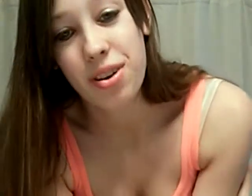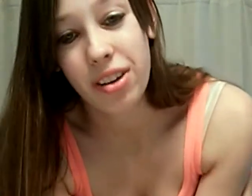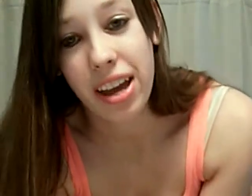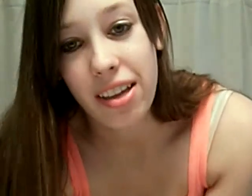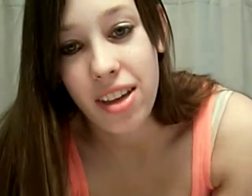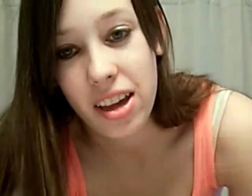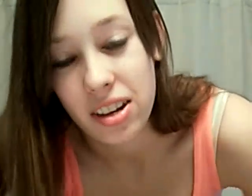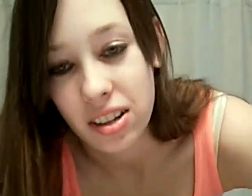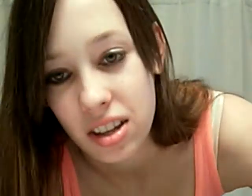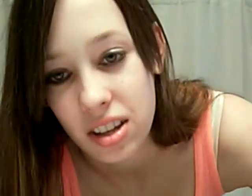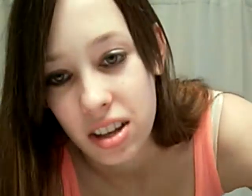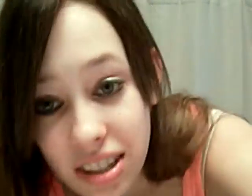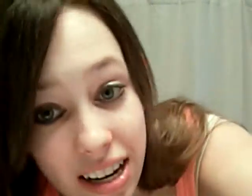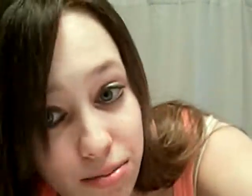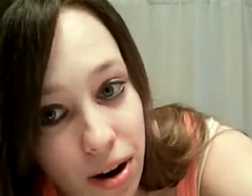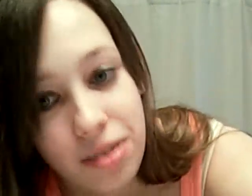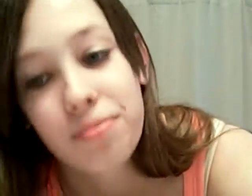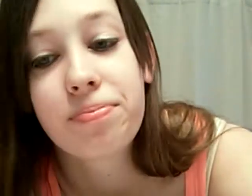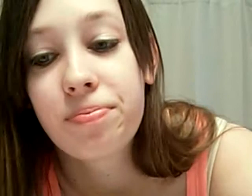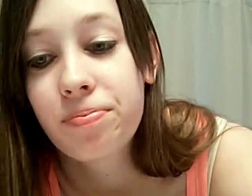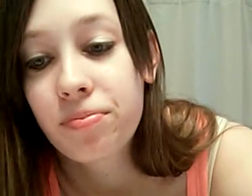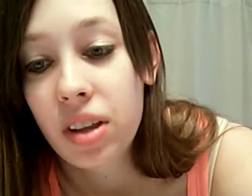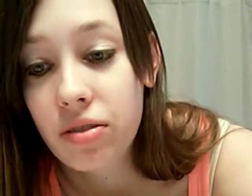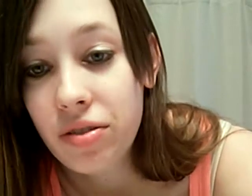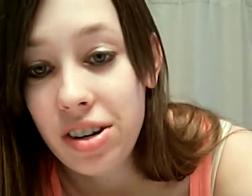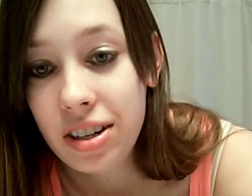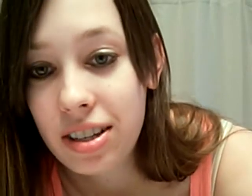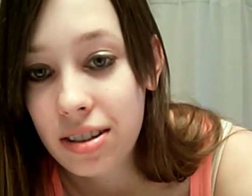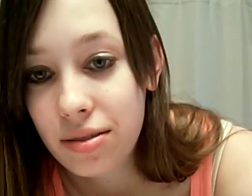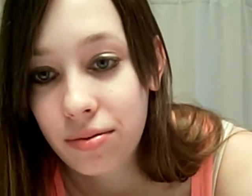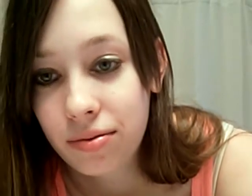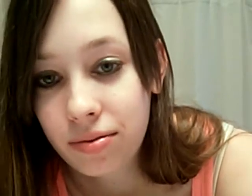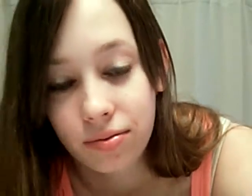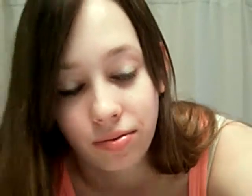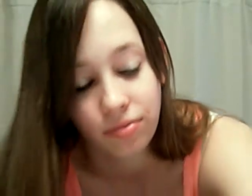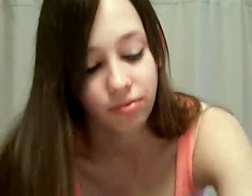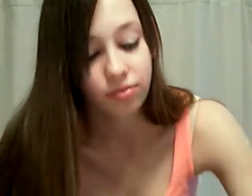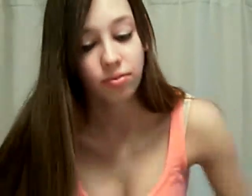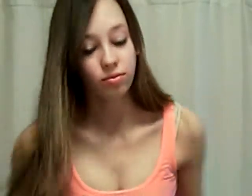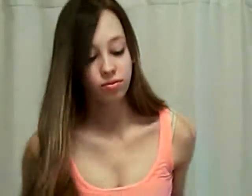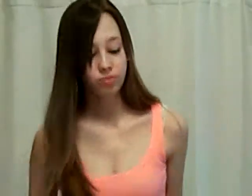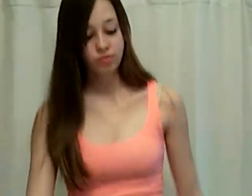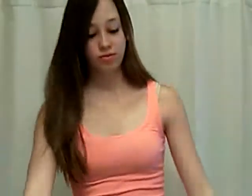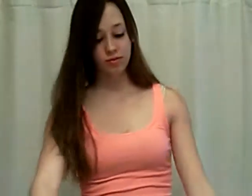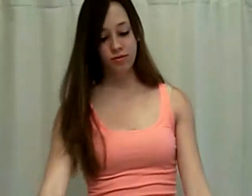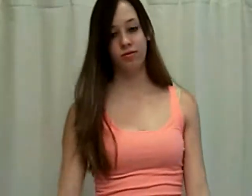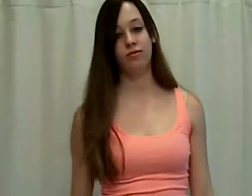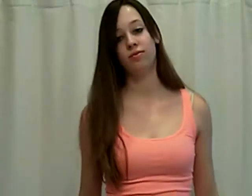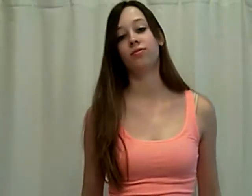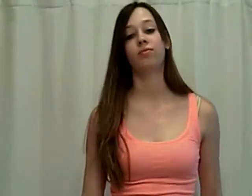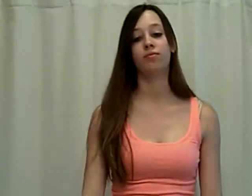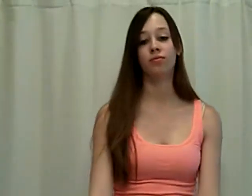Okay, and then here's the next part of the verse. It feels like a perfect night for breakfast